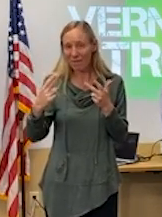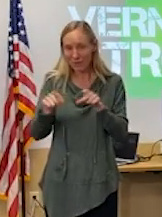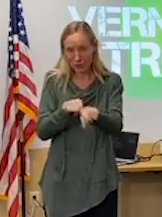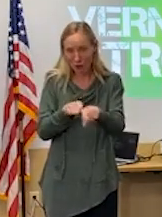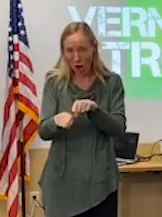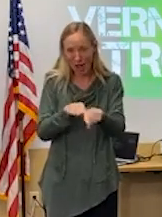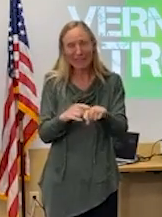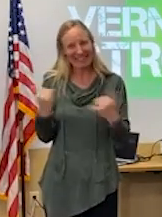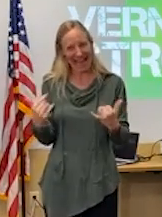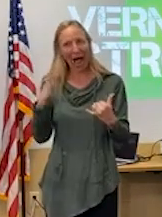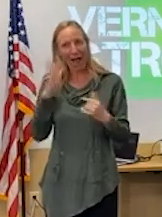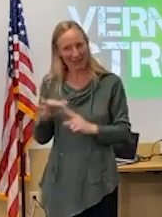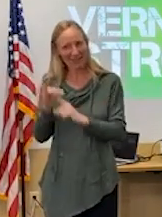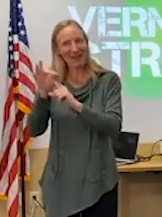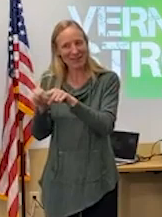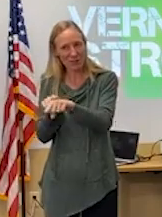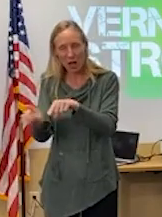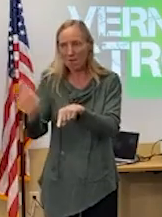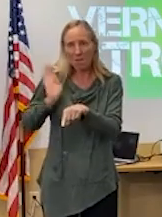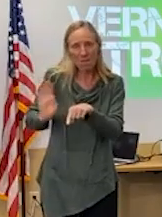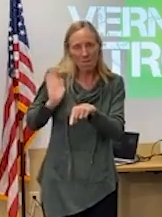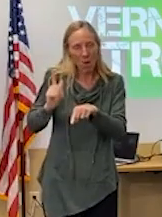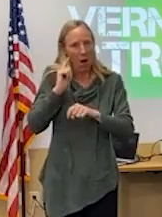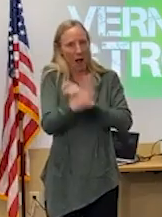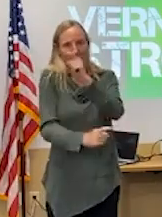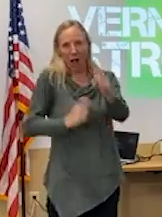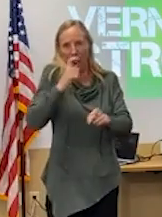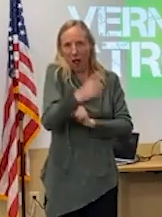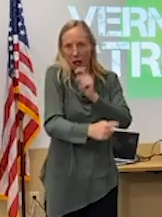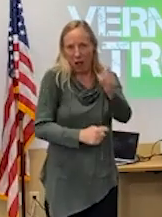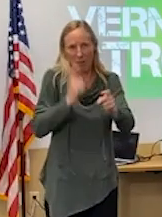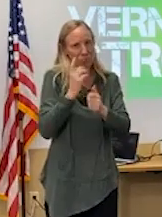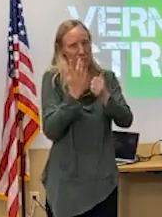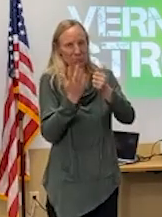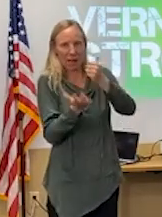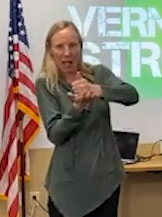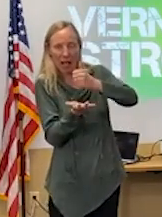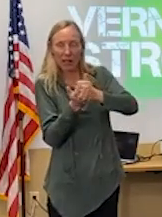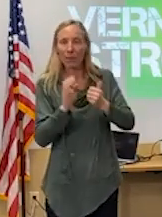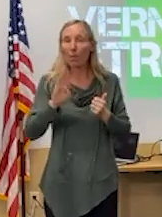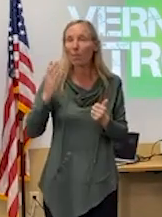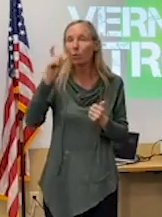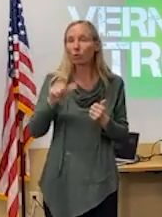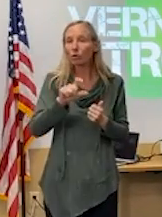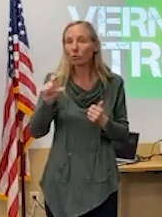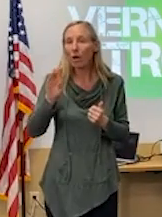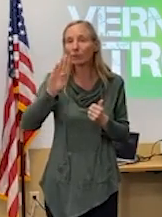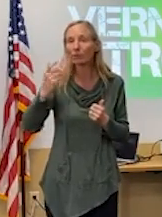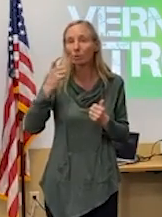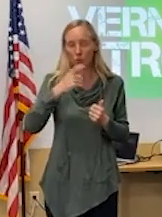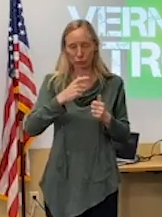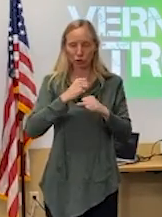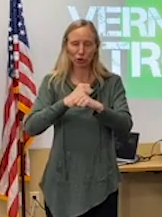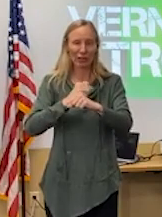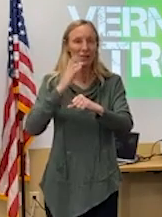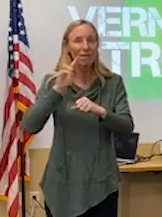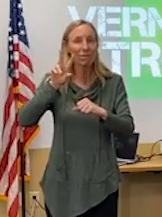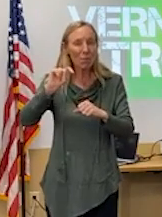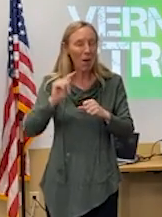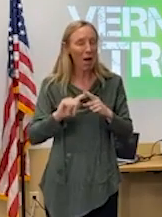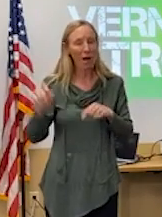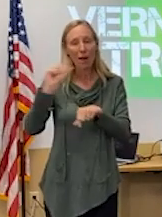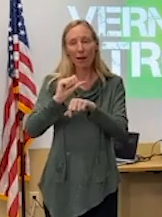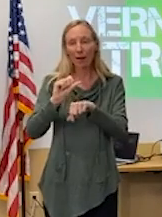designed the sock that they're sharing today, have made a generous commitment. Blue Cross Blue Shield of Vermont and many others, employers